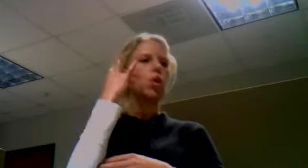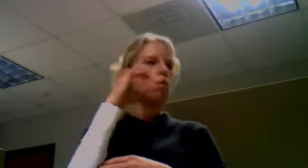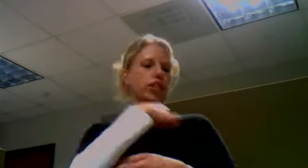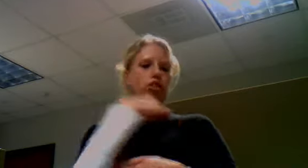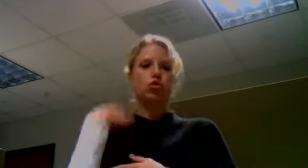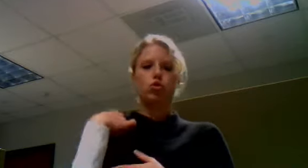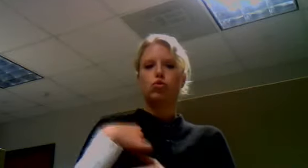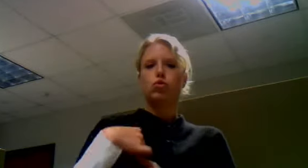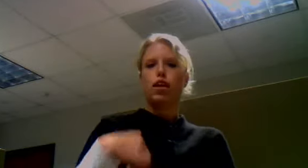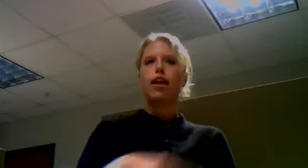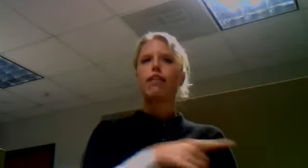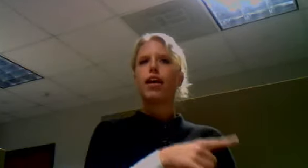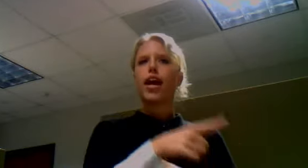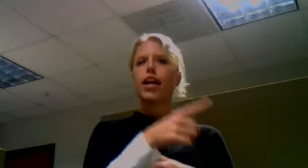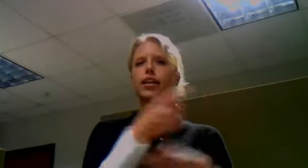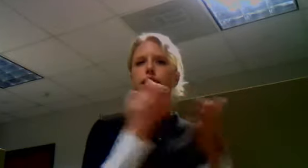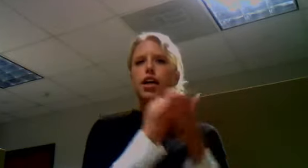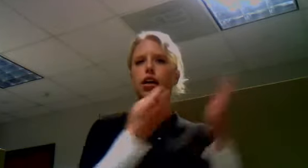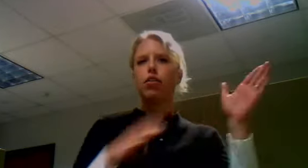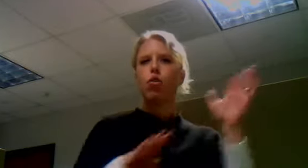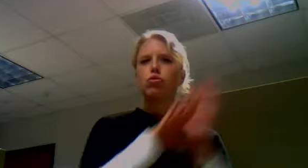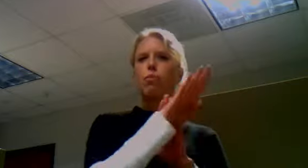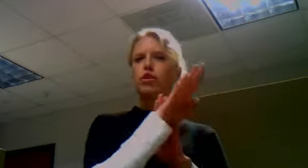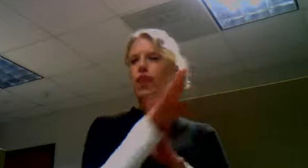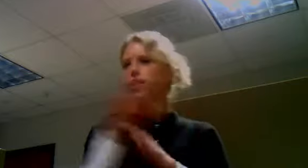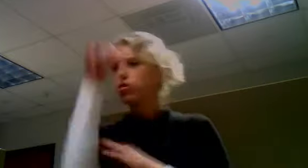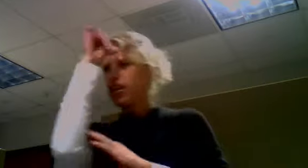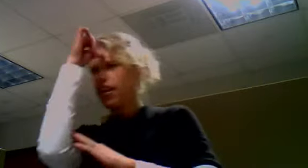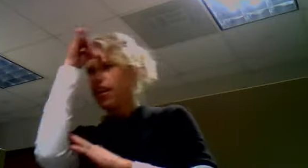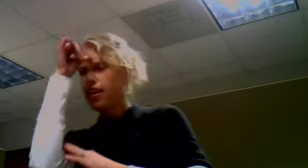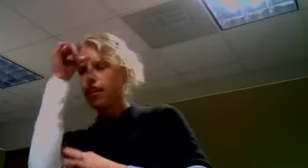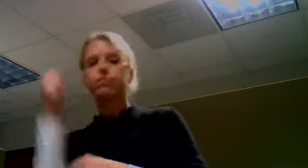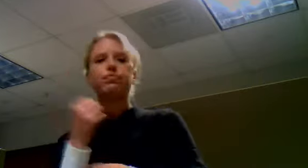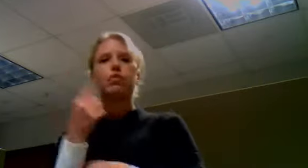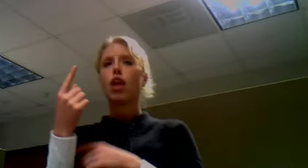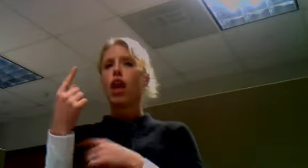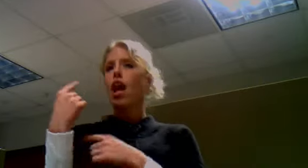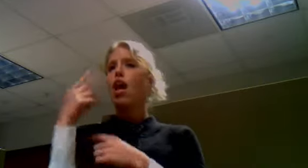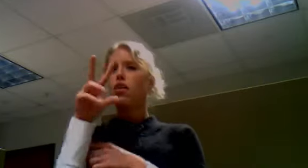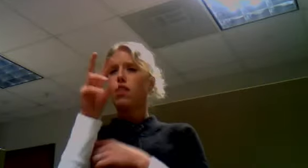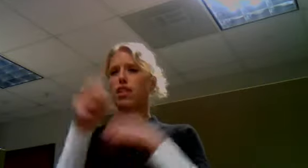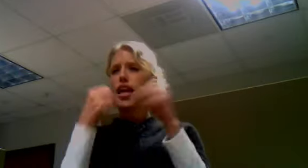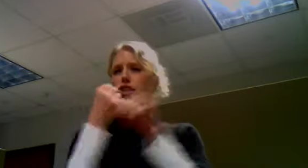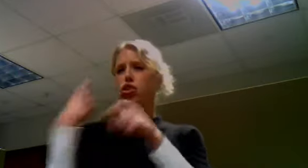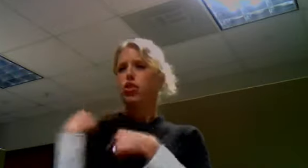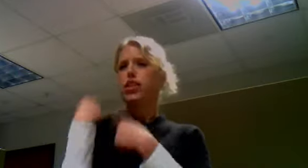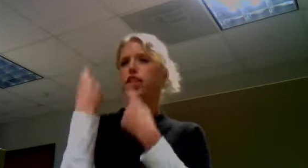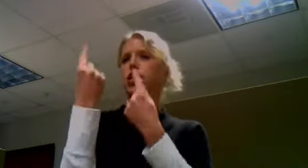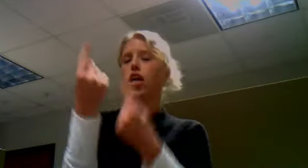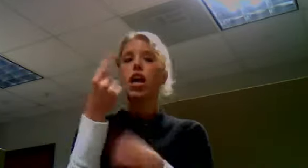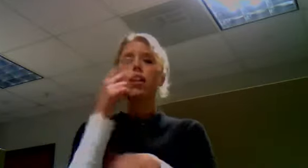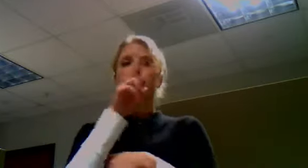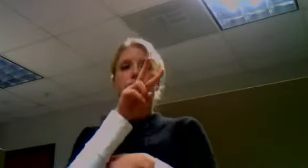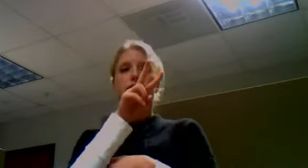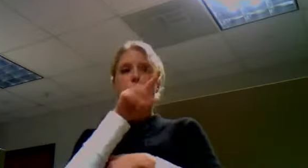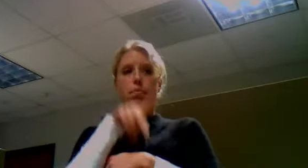so much faster than India. Over the last 30 years, in terms of the GDP growth rates, China has